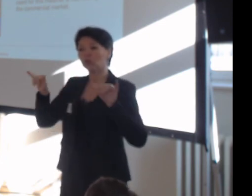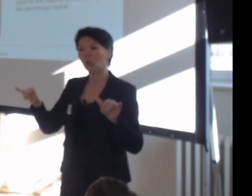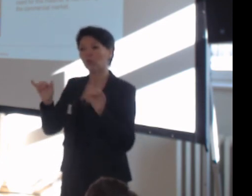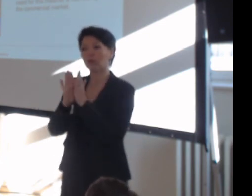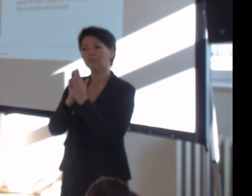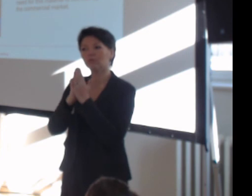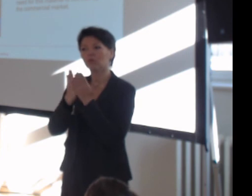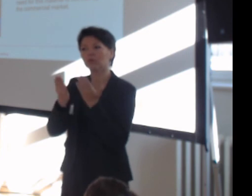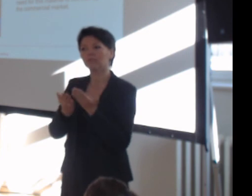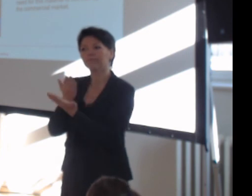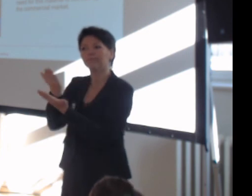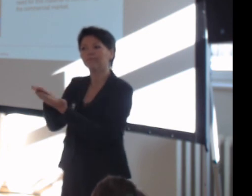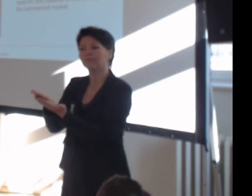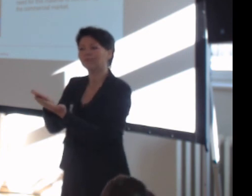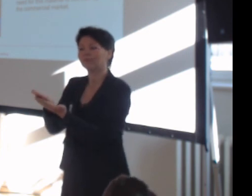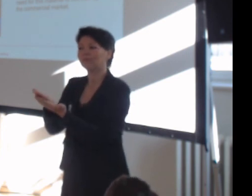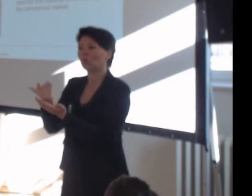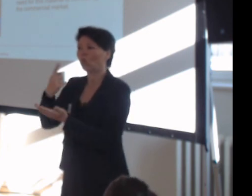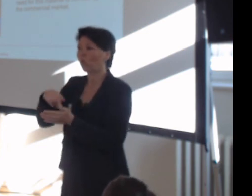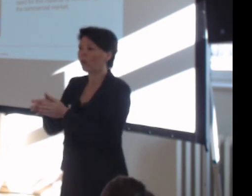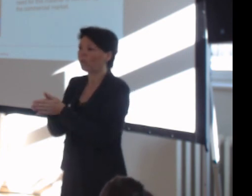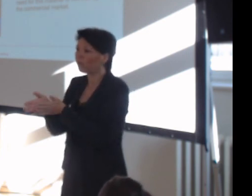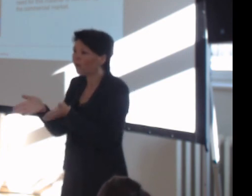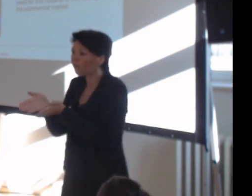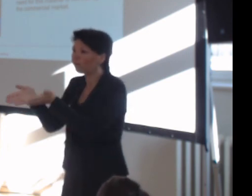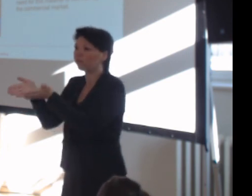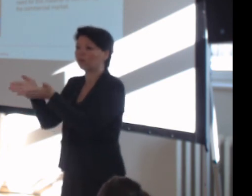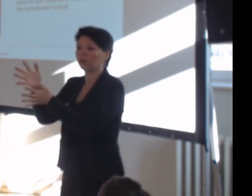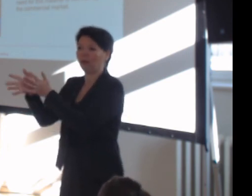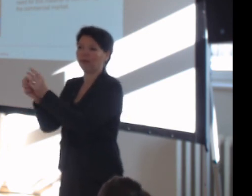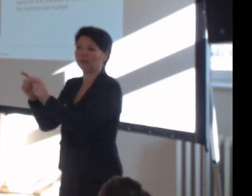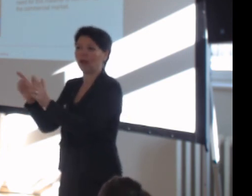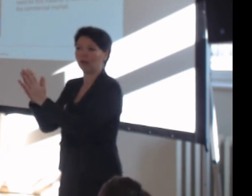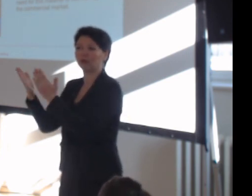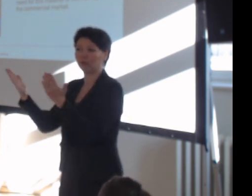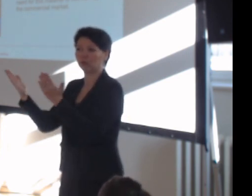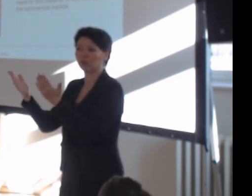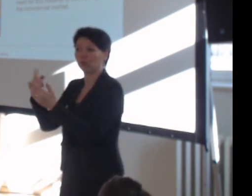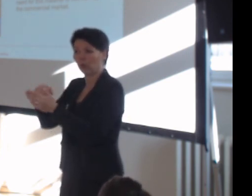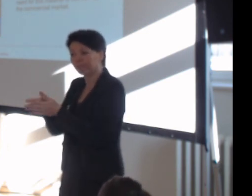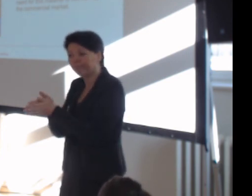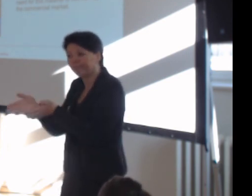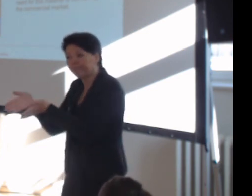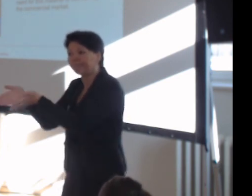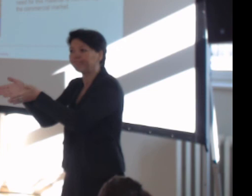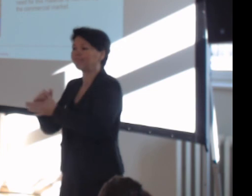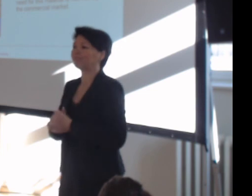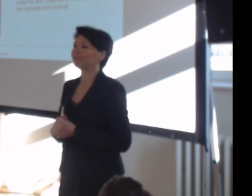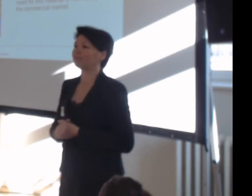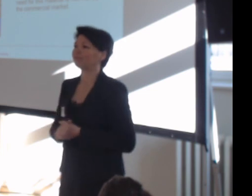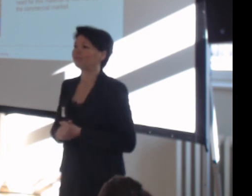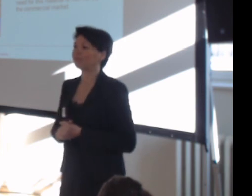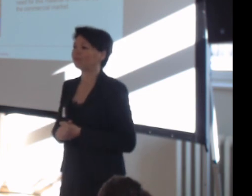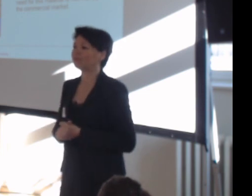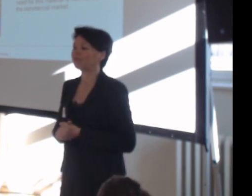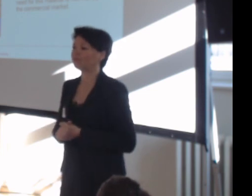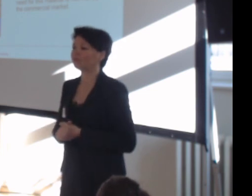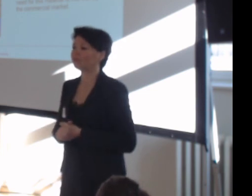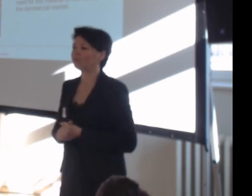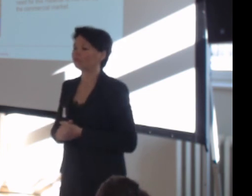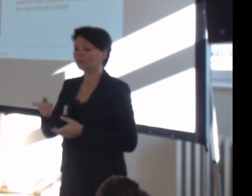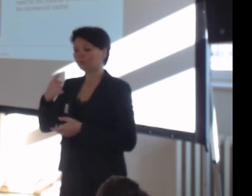produce. And we shall promote sign language literature. And you might compare that